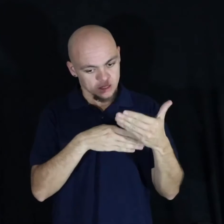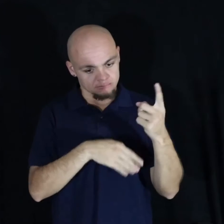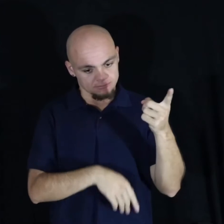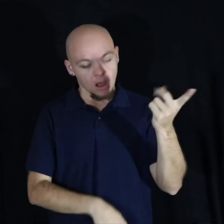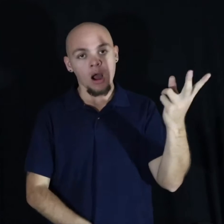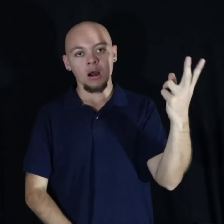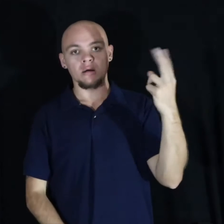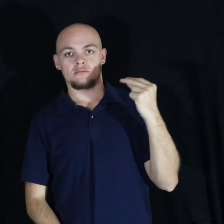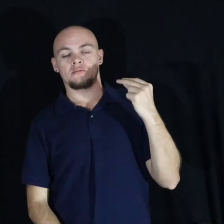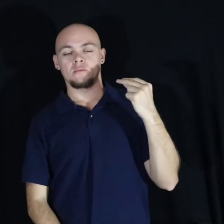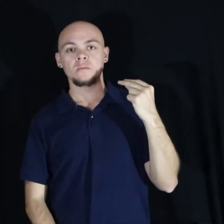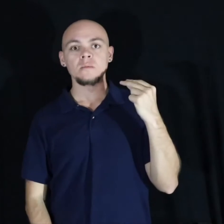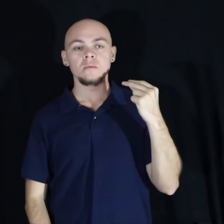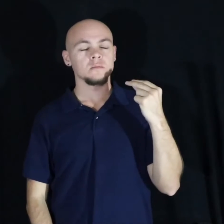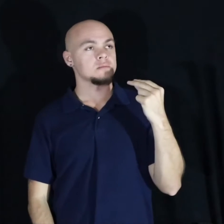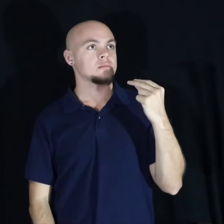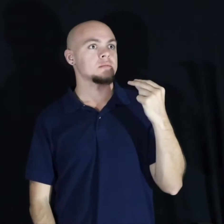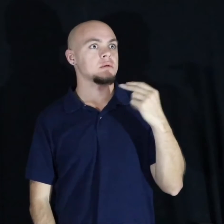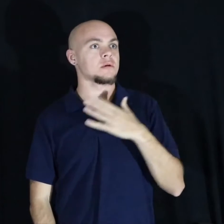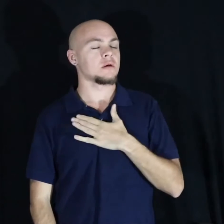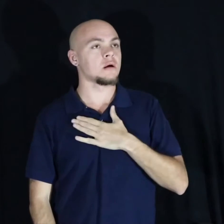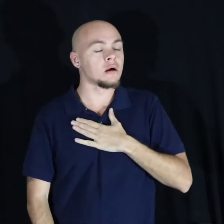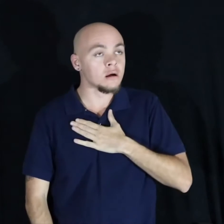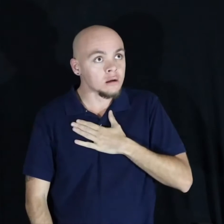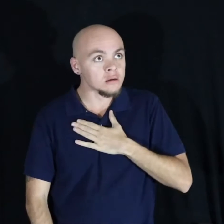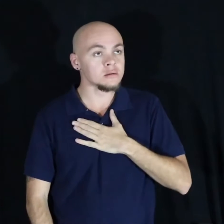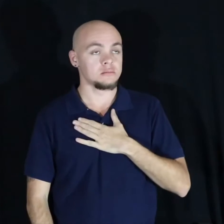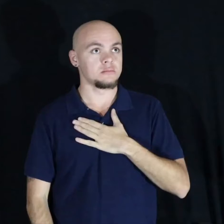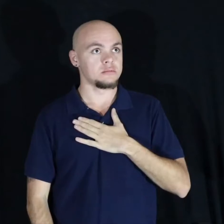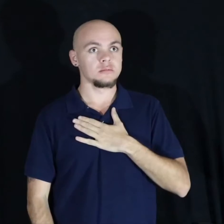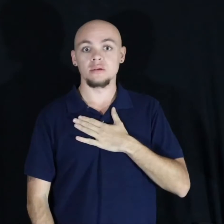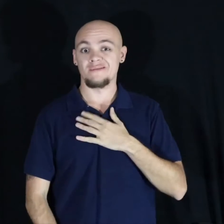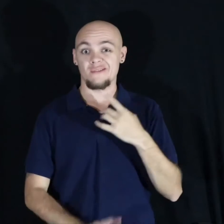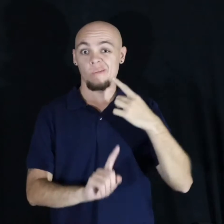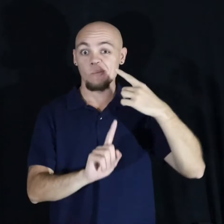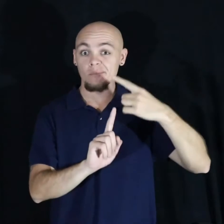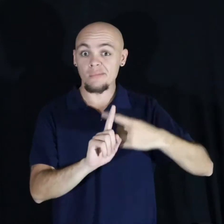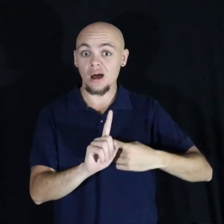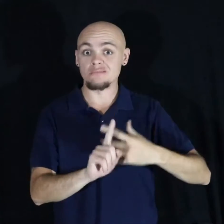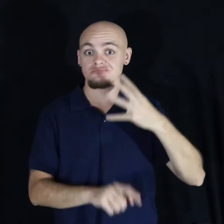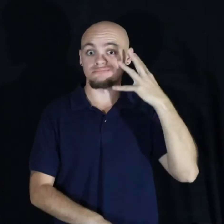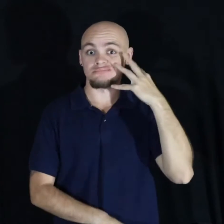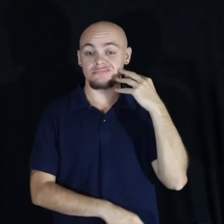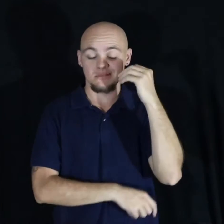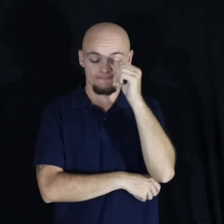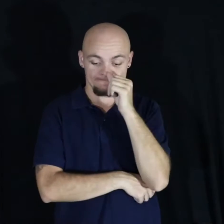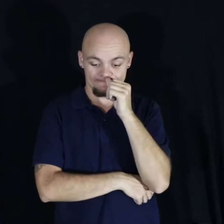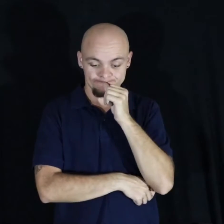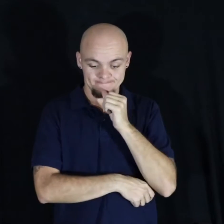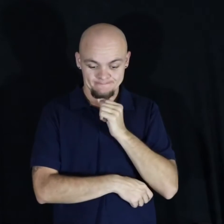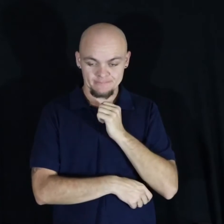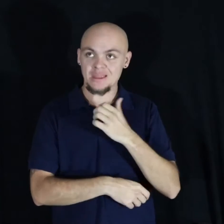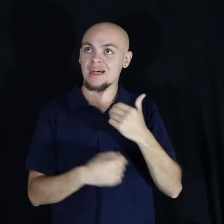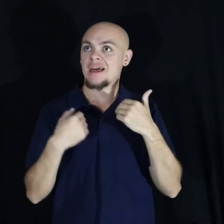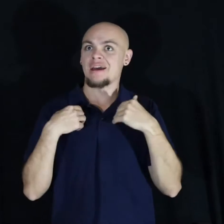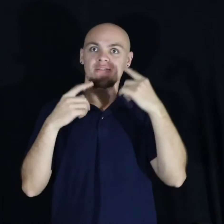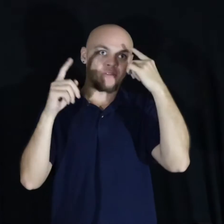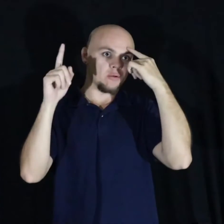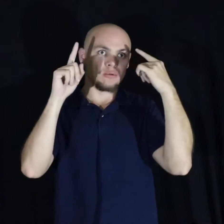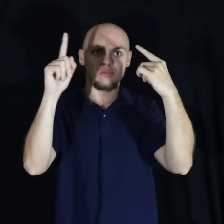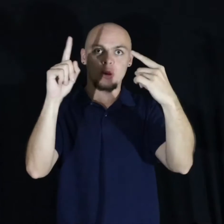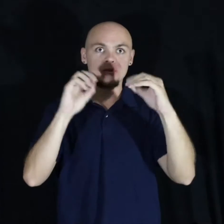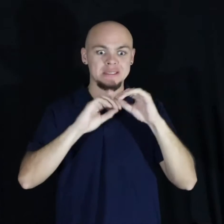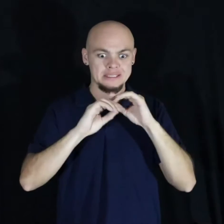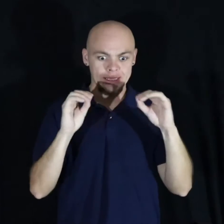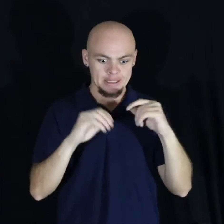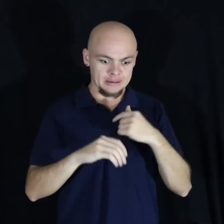rejected. It was completely devastating, and it stayed with me for months, leaving me feeling I had no sense of purpose. It was a mix